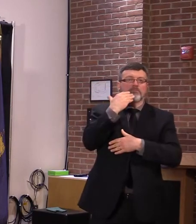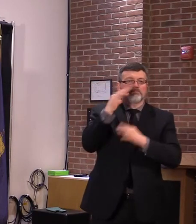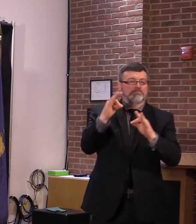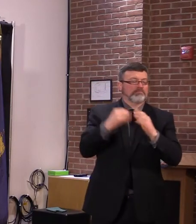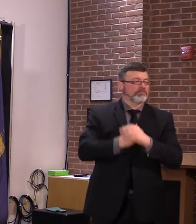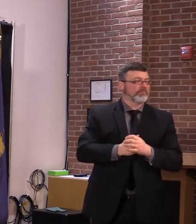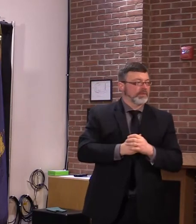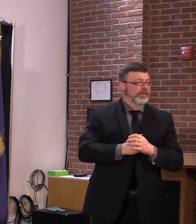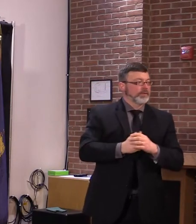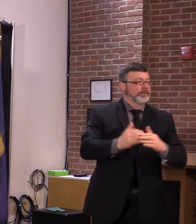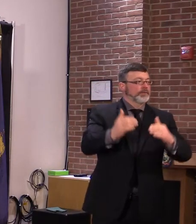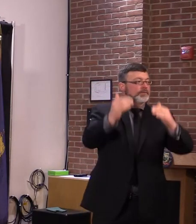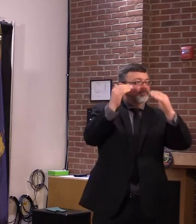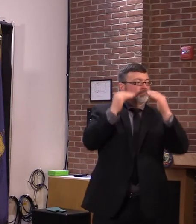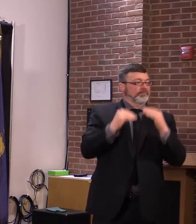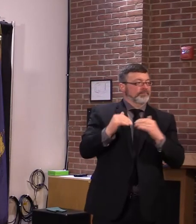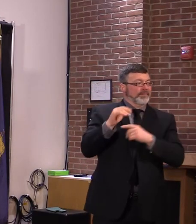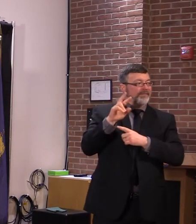Lexi, VPR.